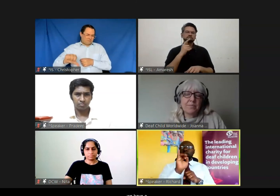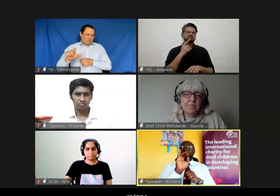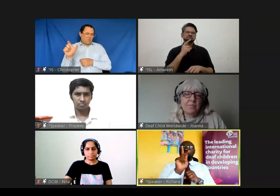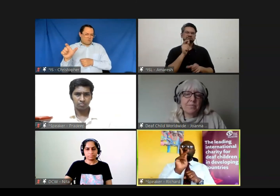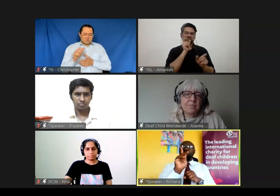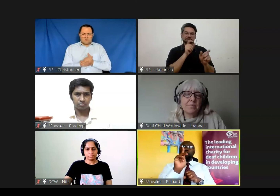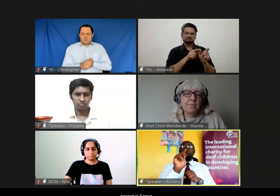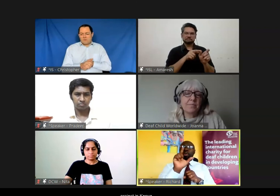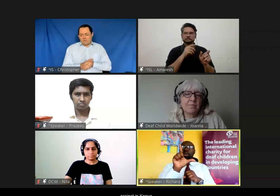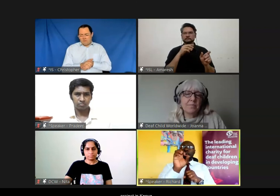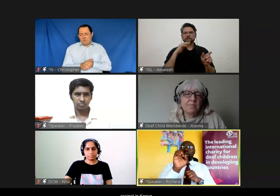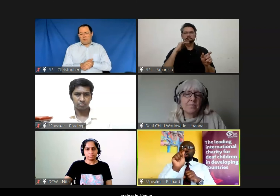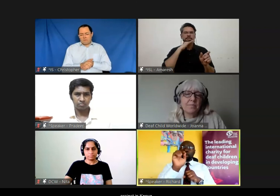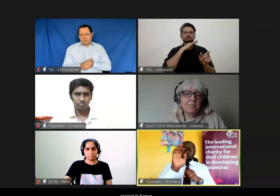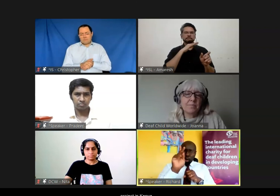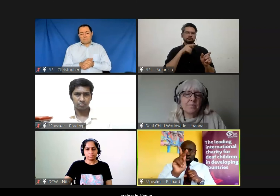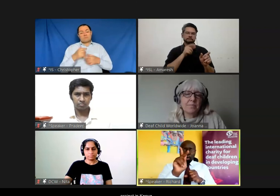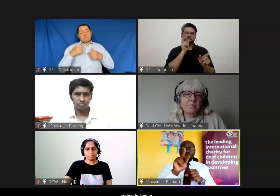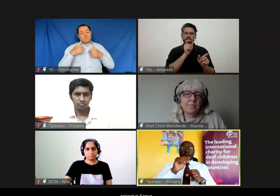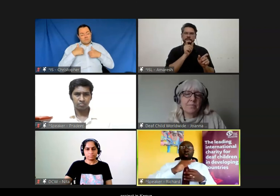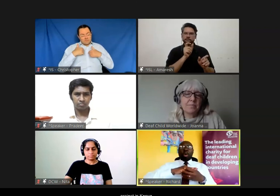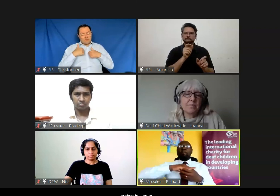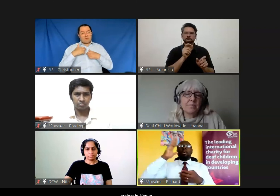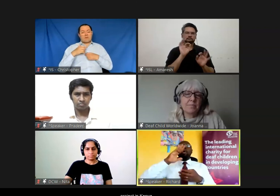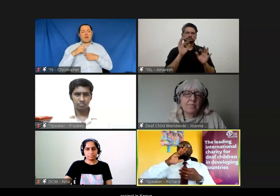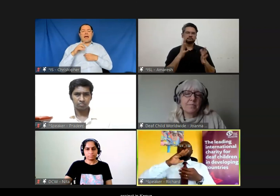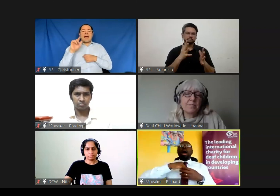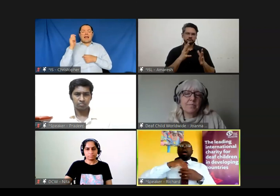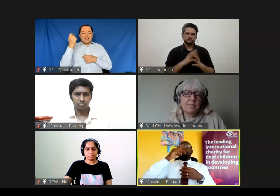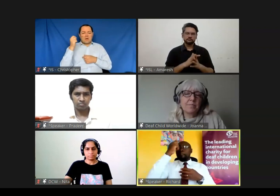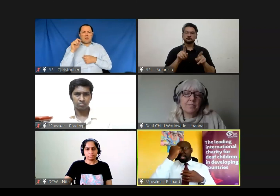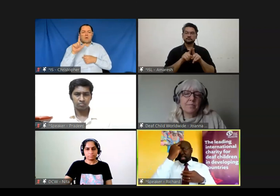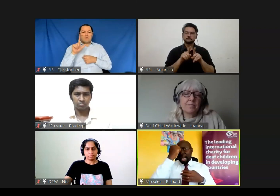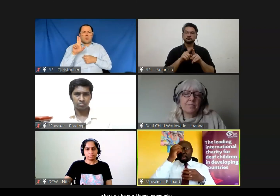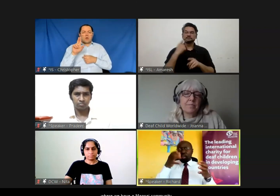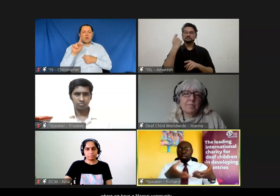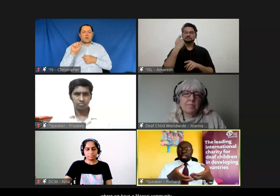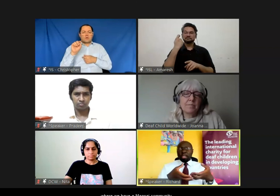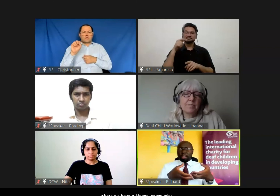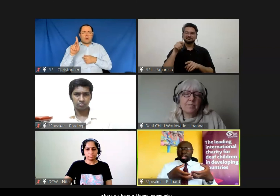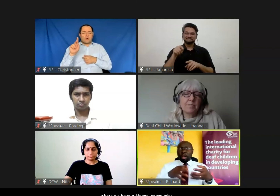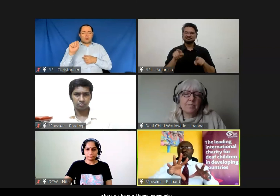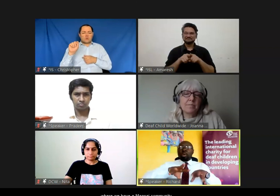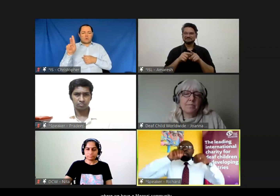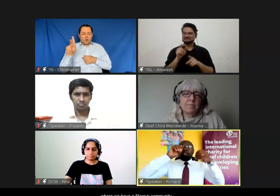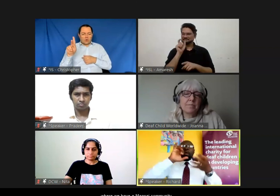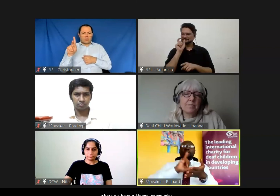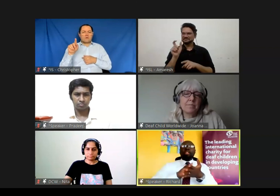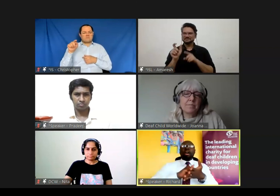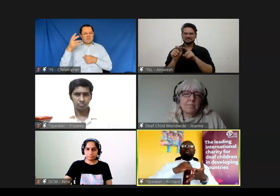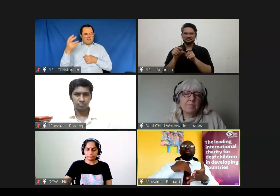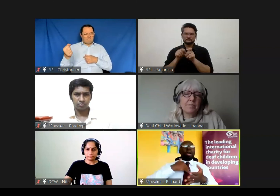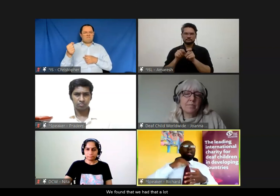we have a project in Loitoktok in Kenya, Loitoktok, where we have a Maasai